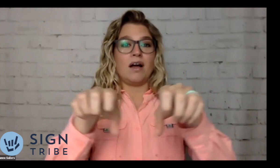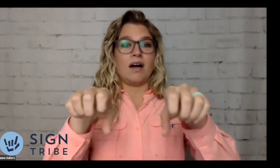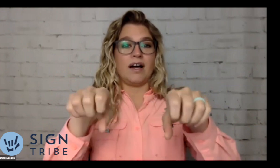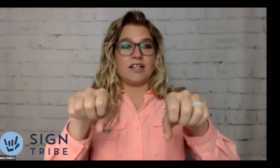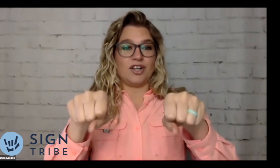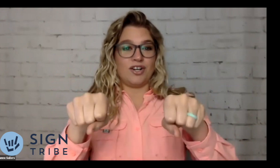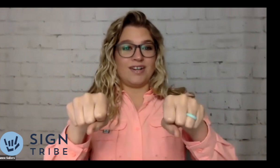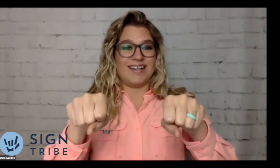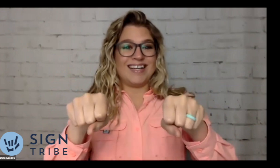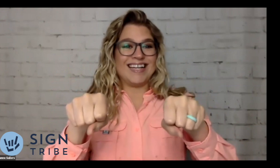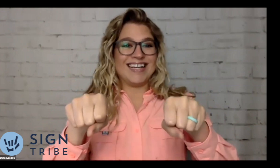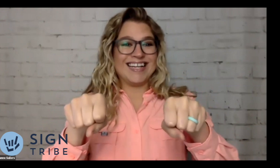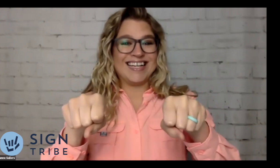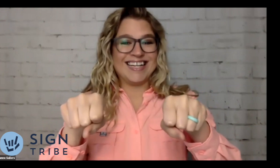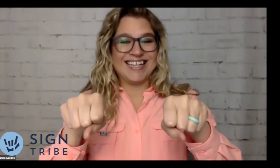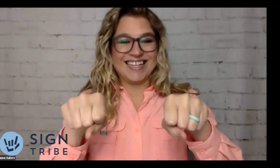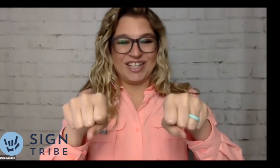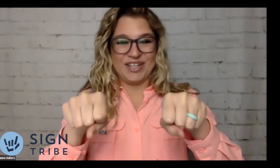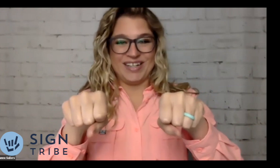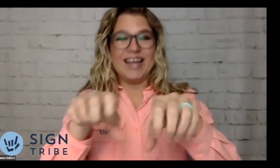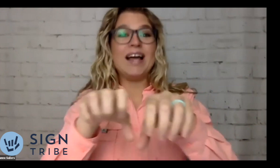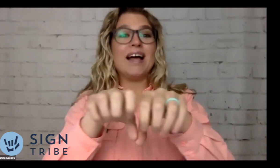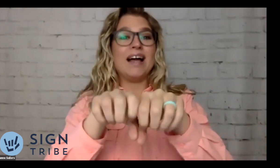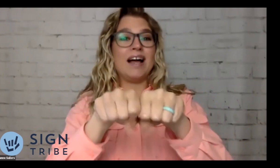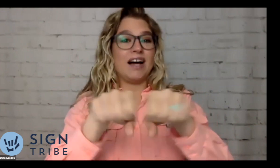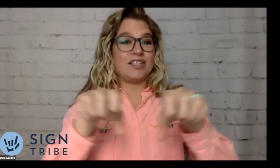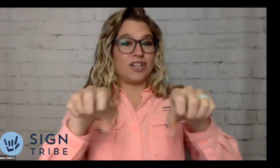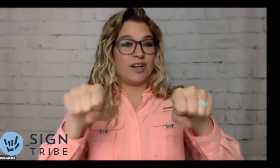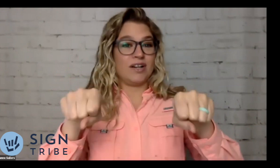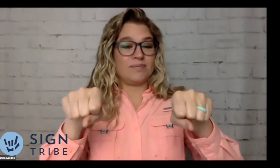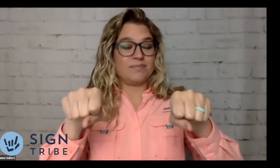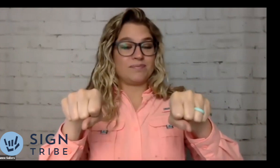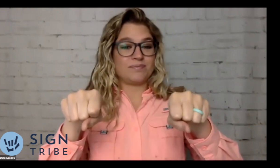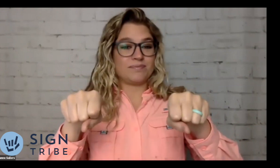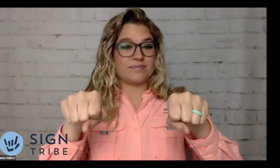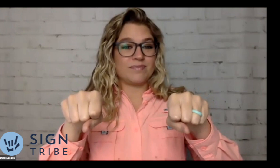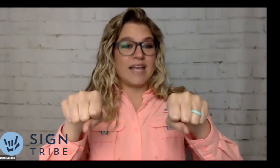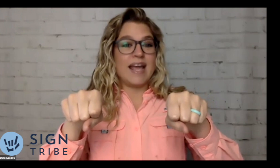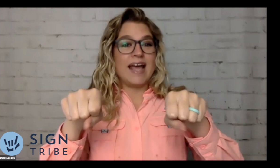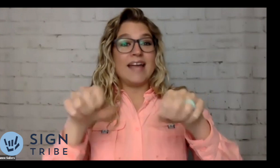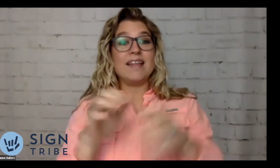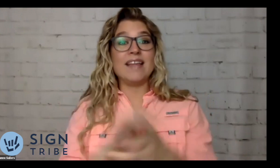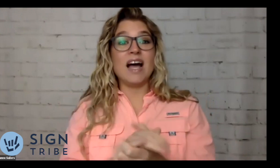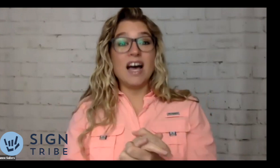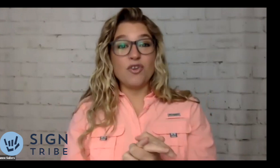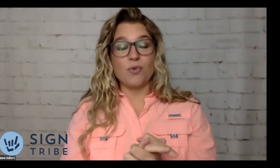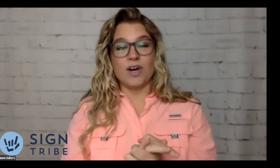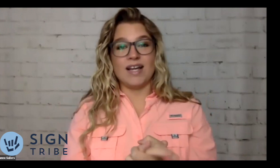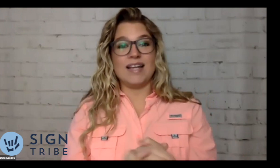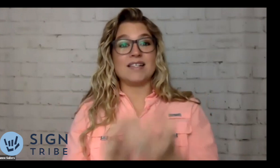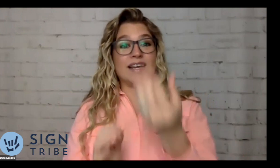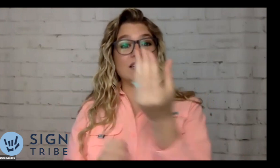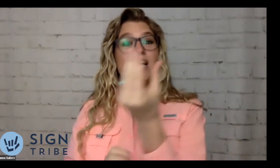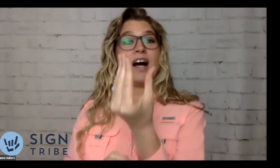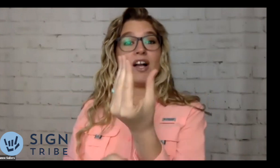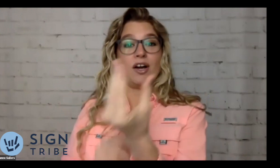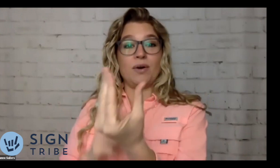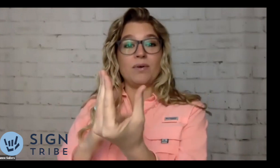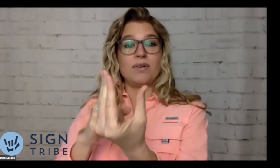Hot dog. Good. Hot dog. And then the other one is like taco,